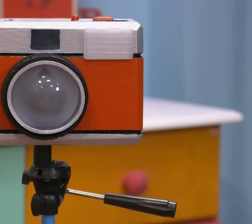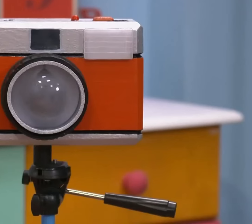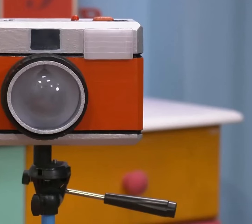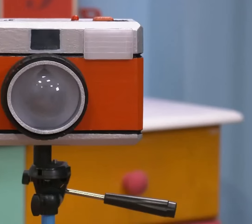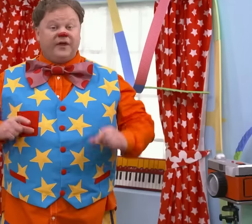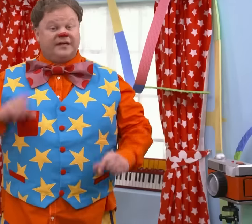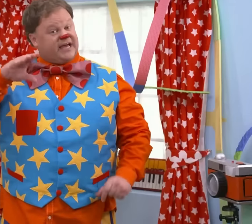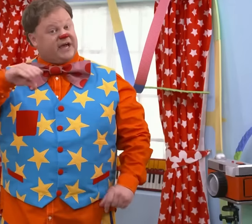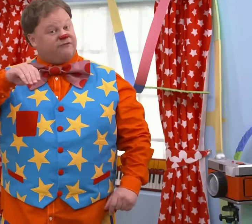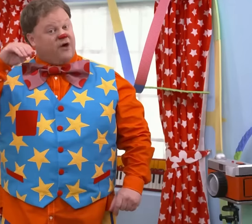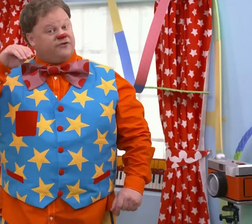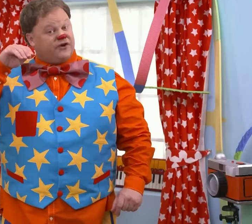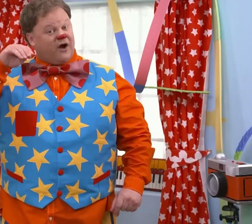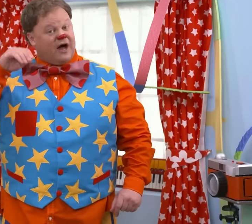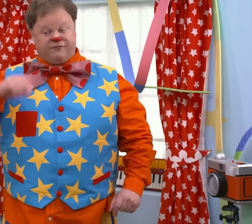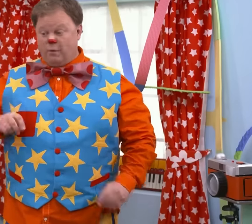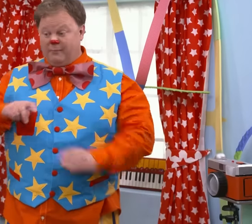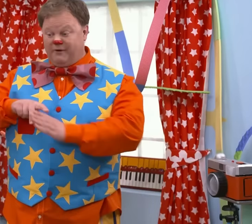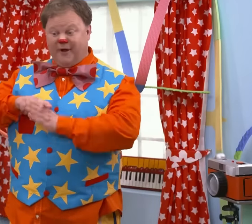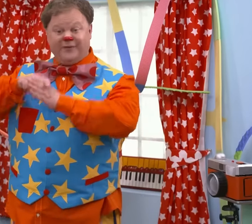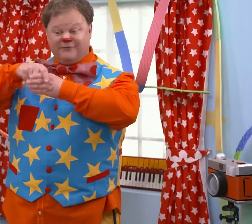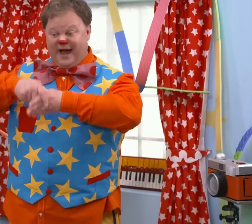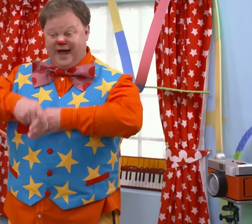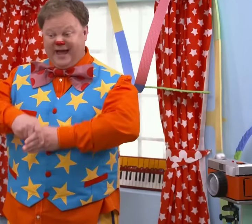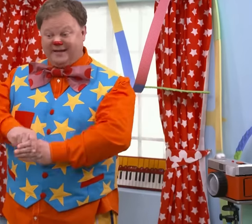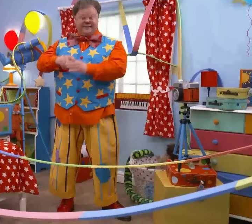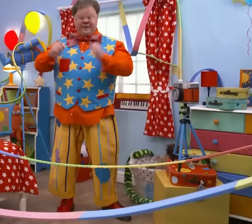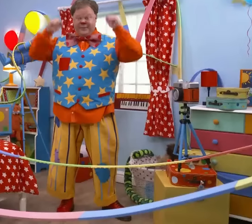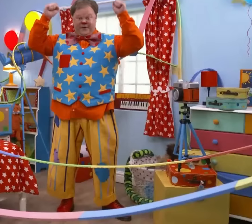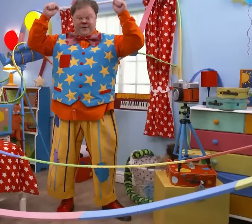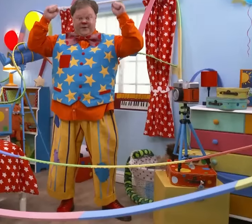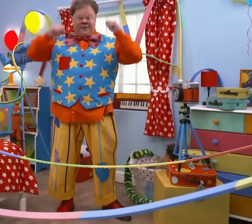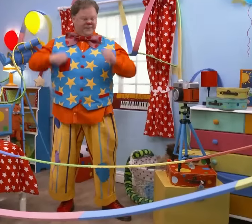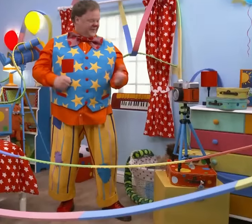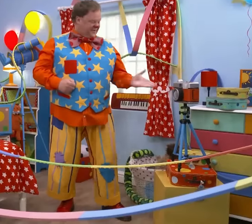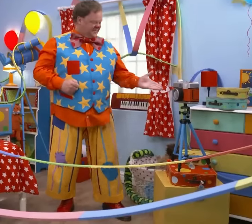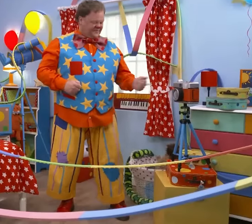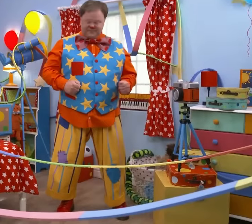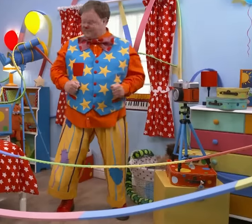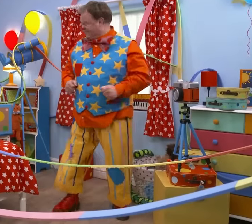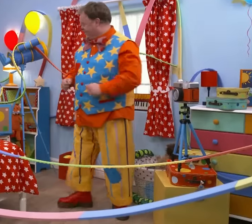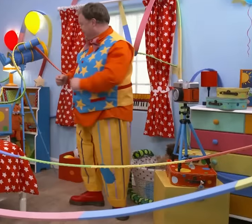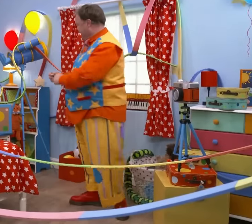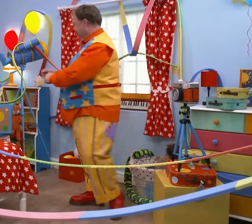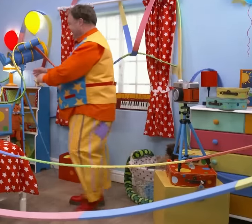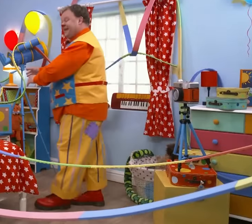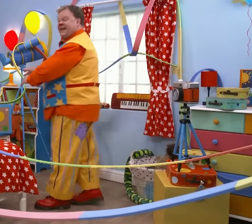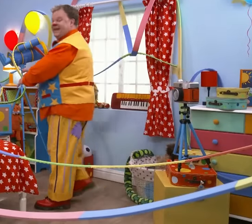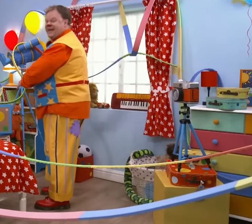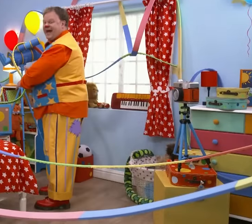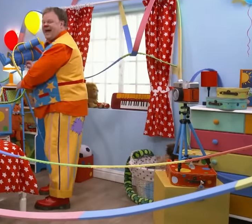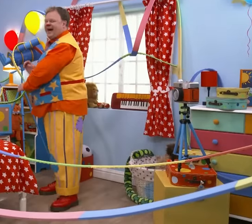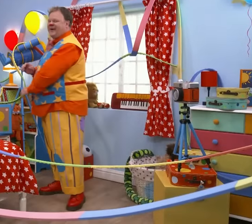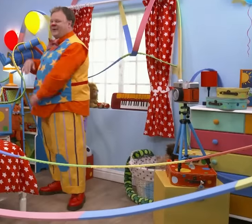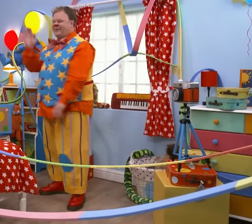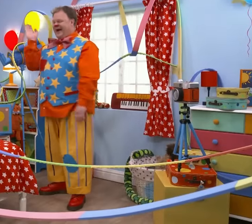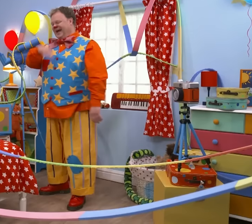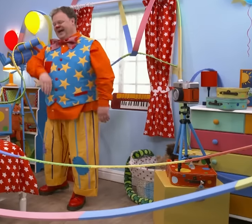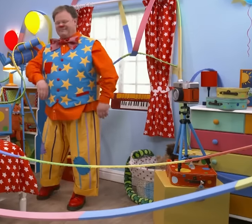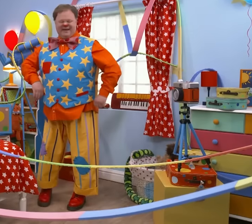camera that can take a photograph when we're on the ride. Woohoo! It looks brilliant, Mr. Tumble. Oh, well, I